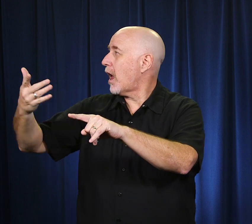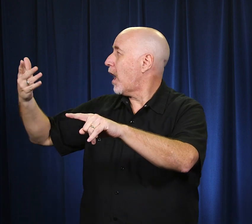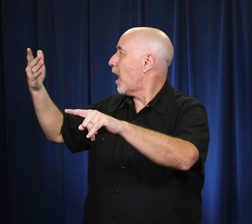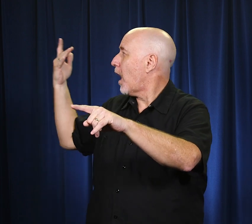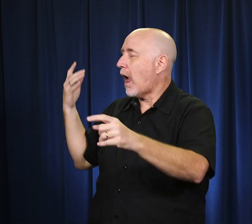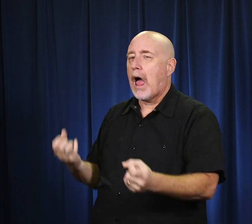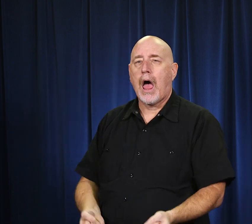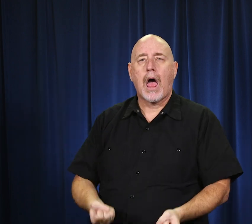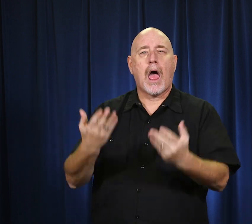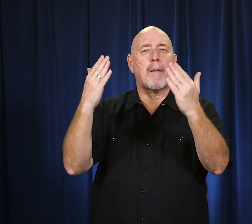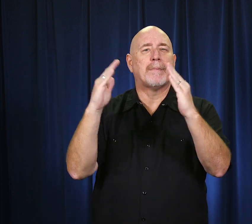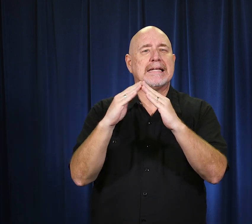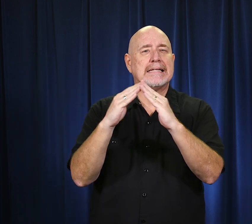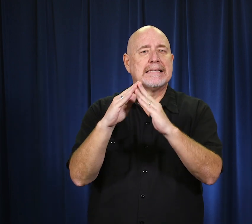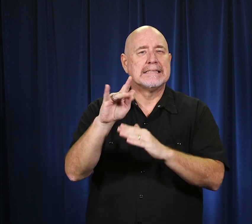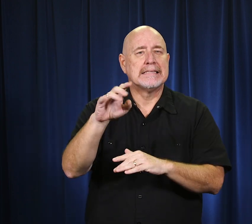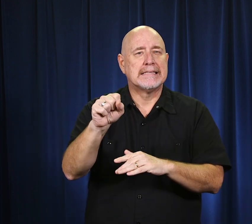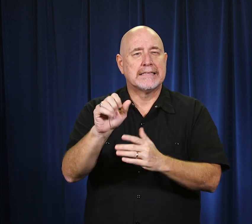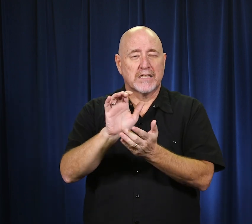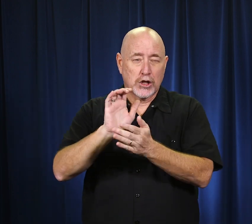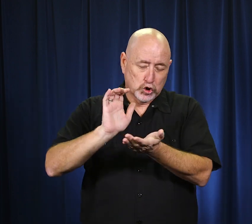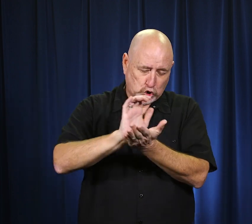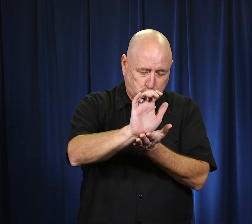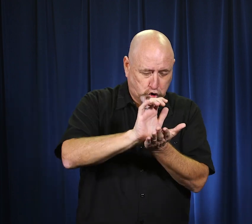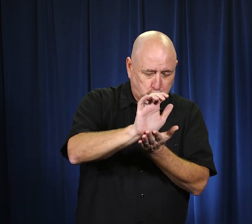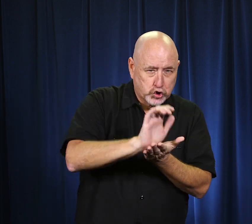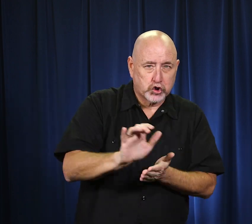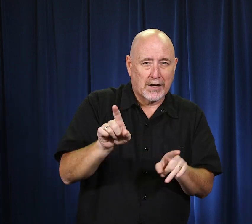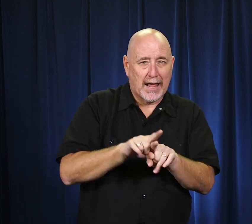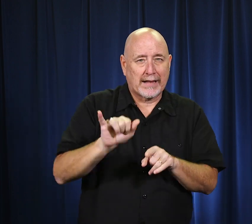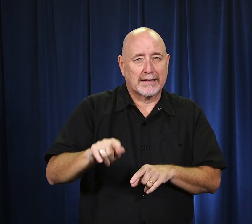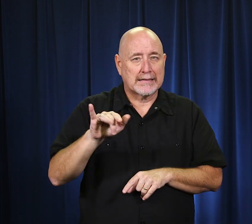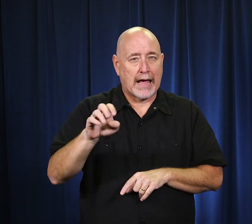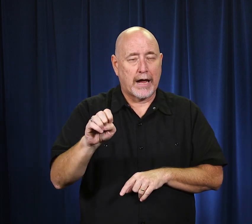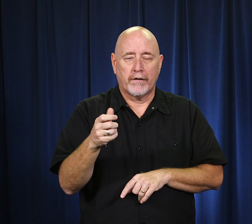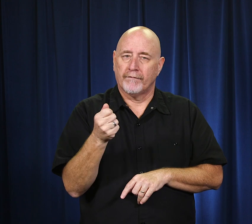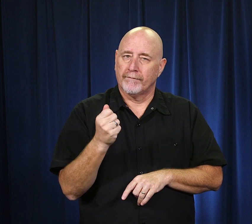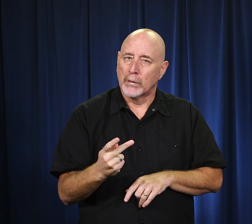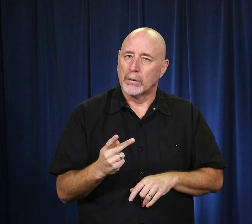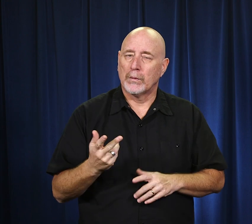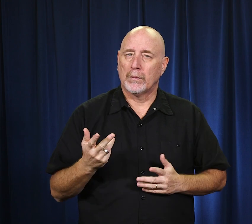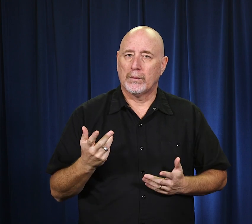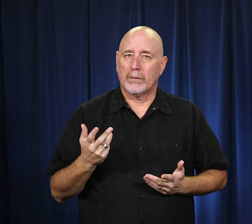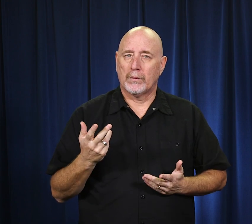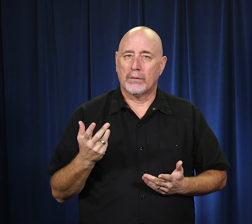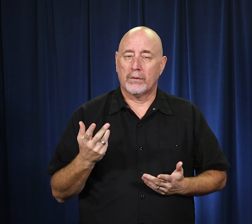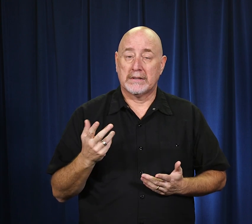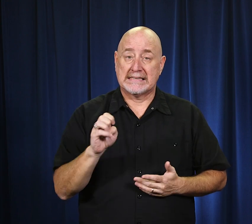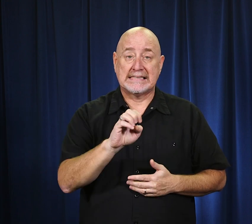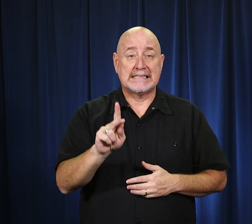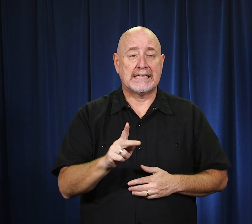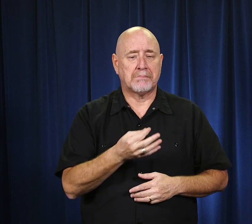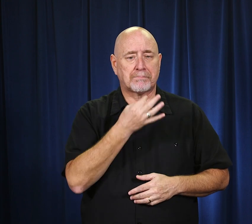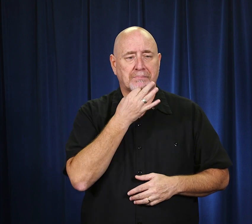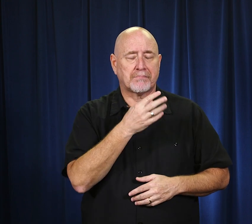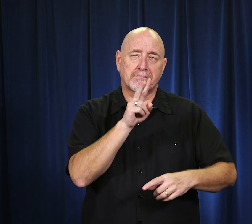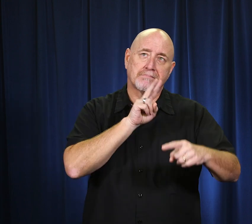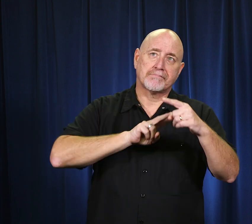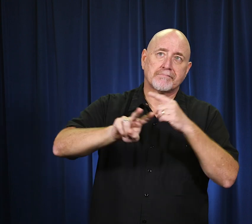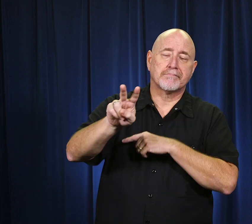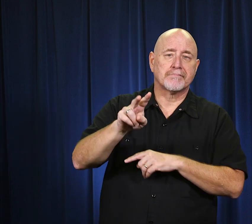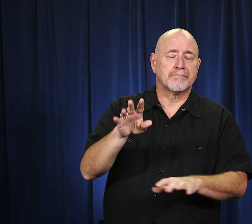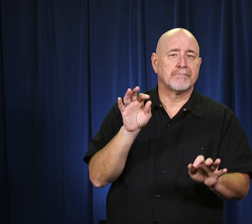human history, how many cities have been scraped clean like that? Very, very few. And yet